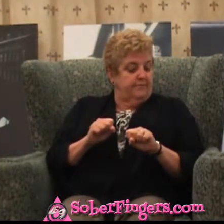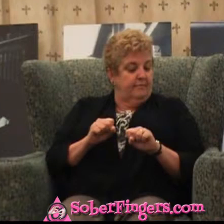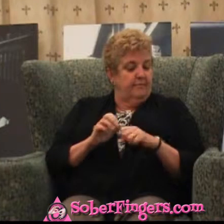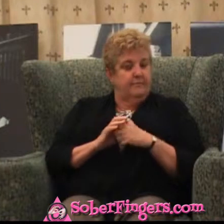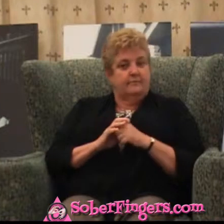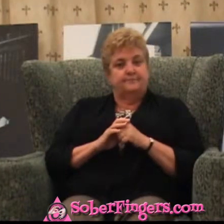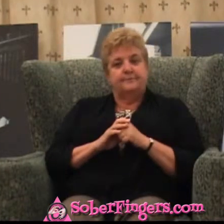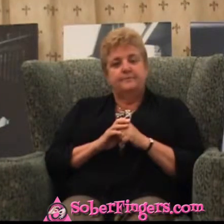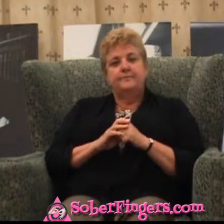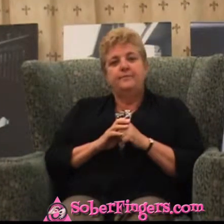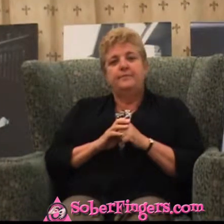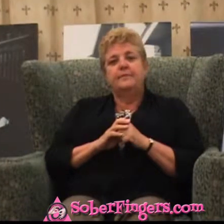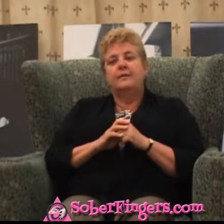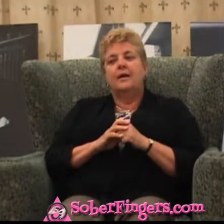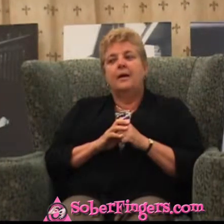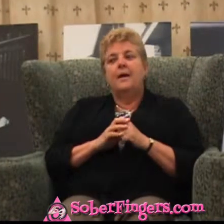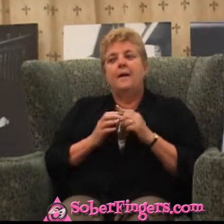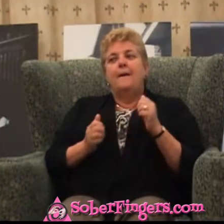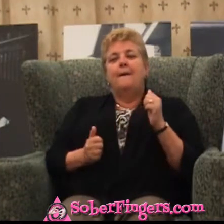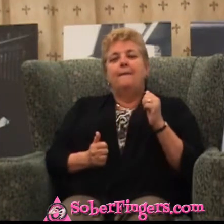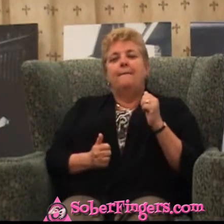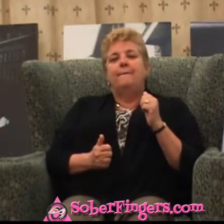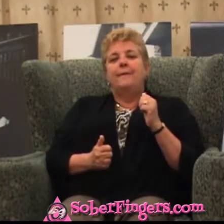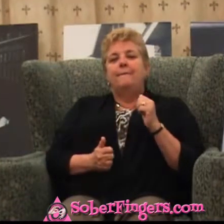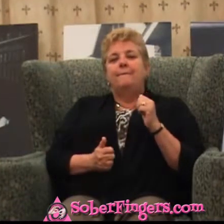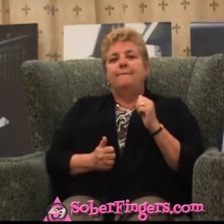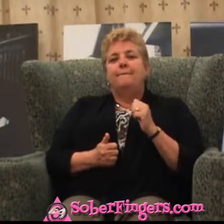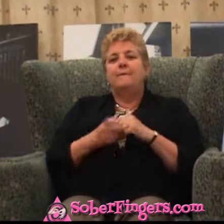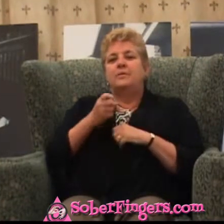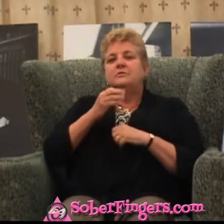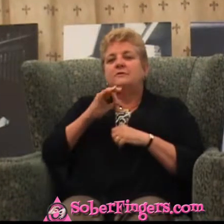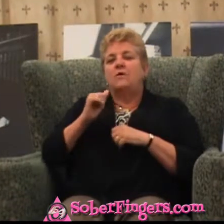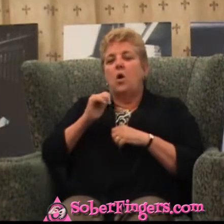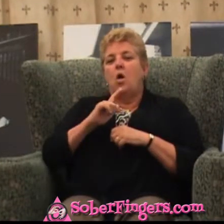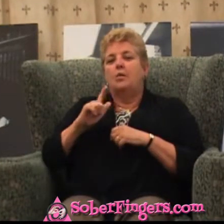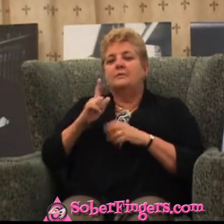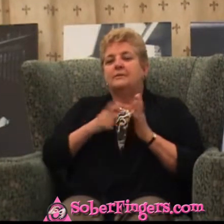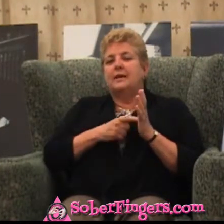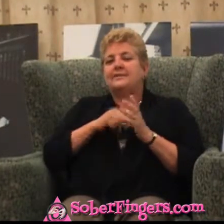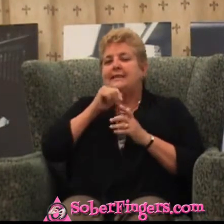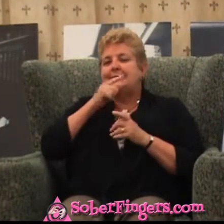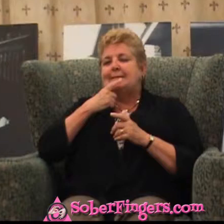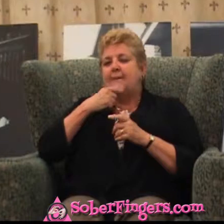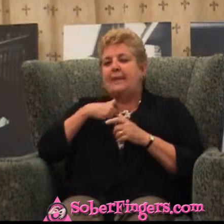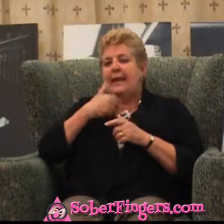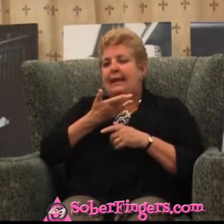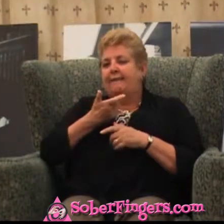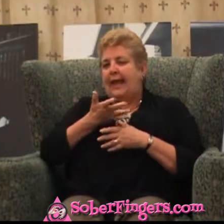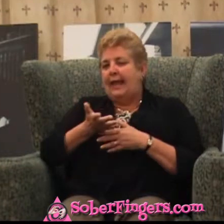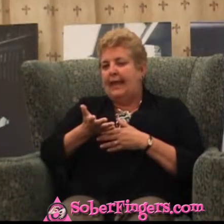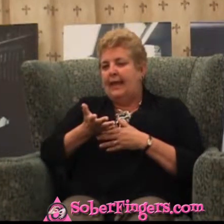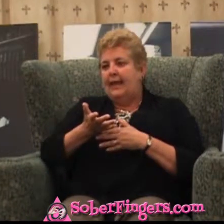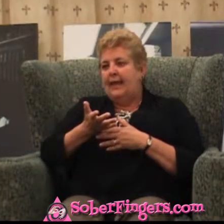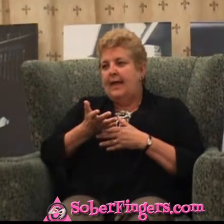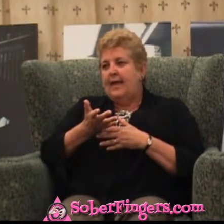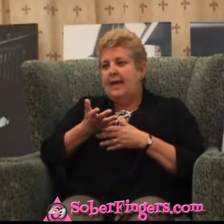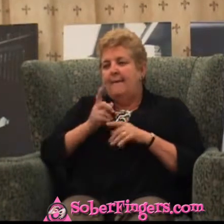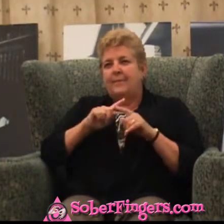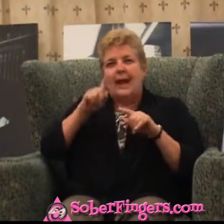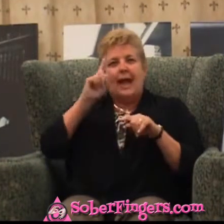or most dangerously, it just doesn't tell me anything. And I cannot recall with sufficient force the memory